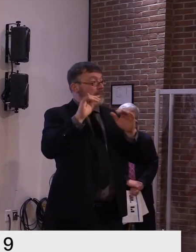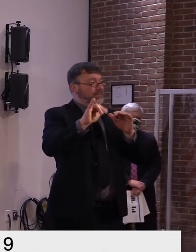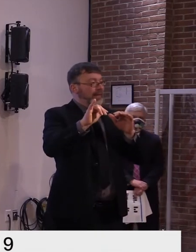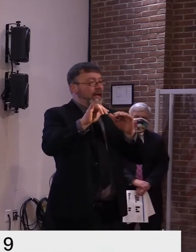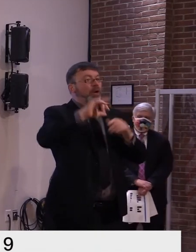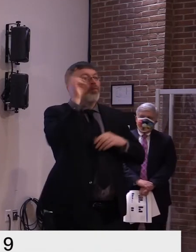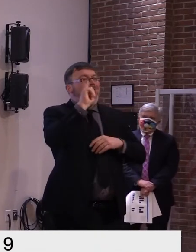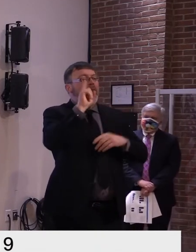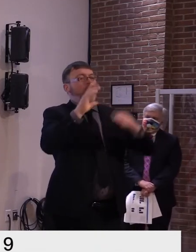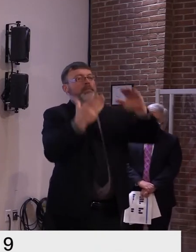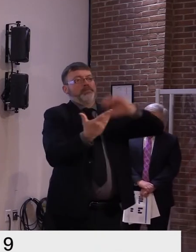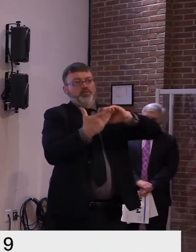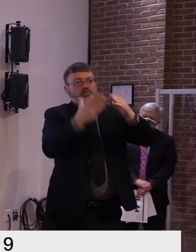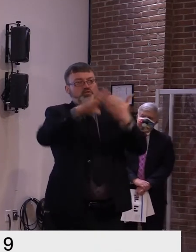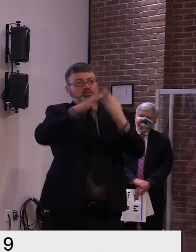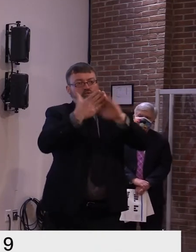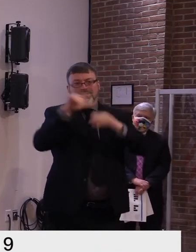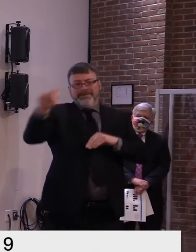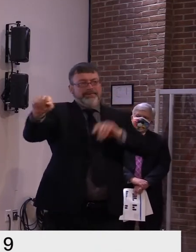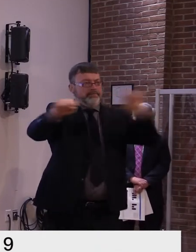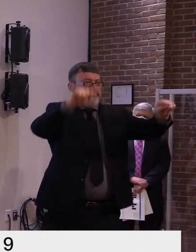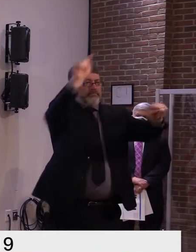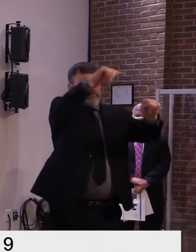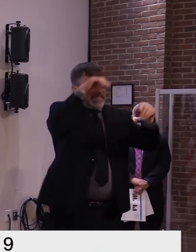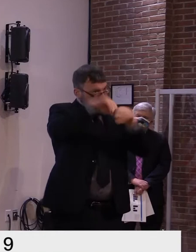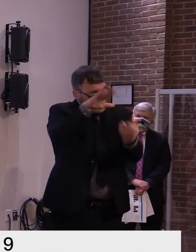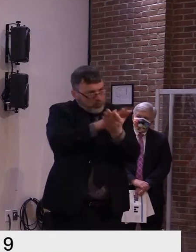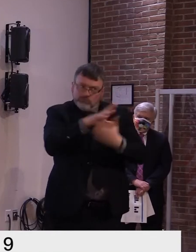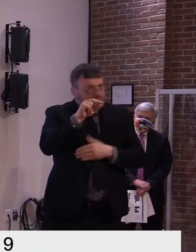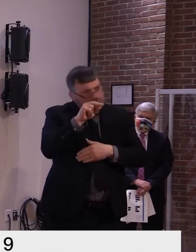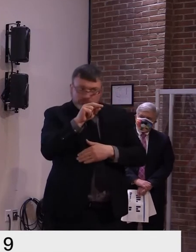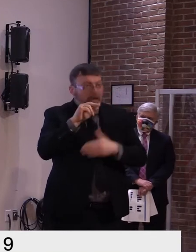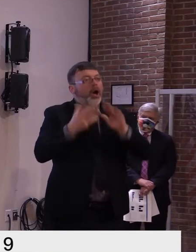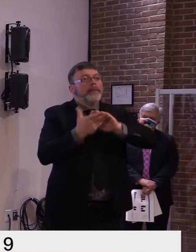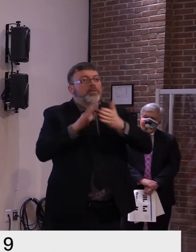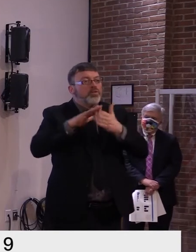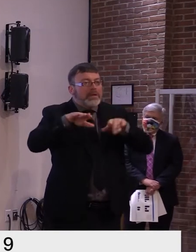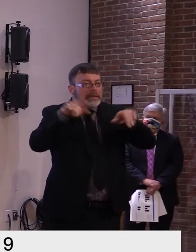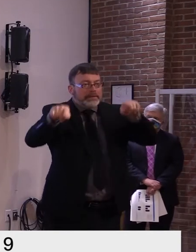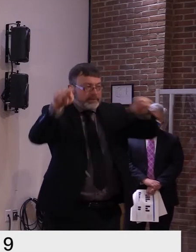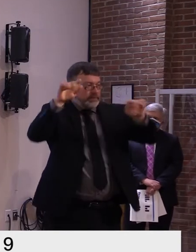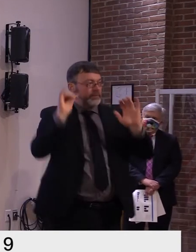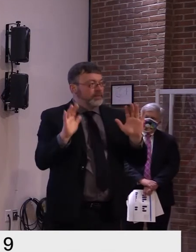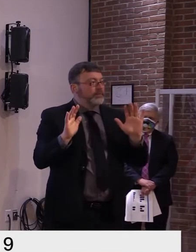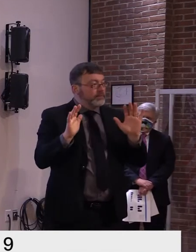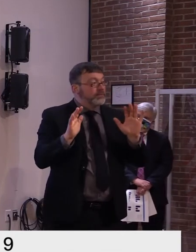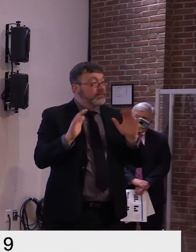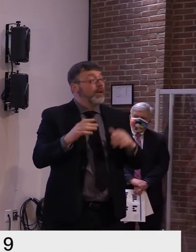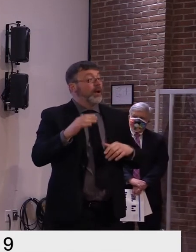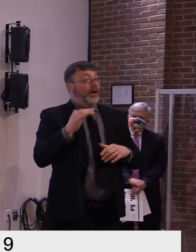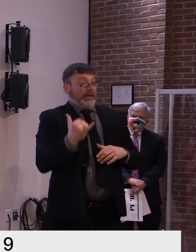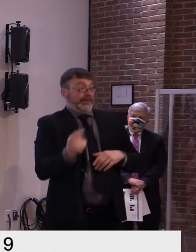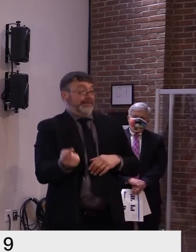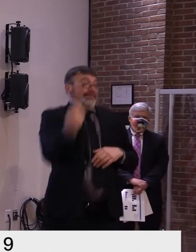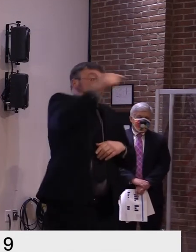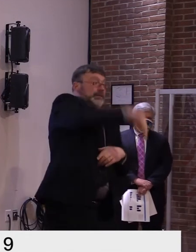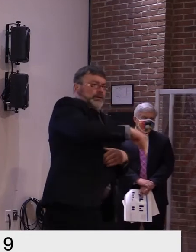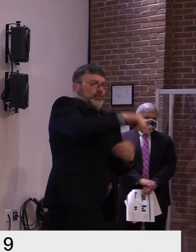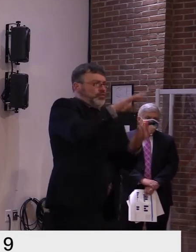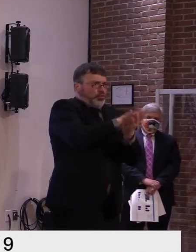school, and we're not seeing the kind of spread through the school environment that would really make